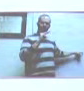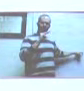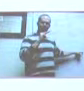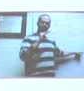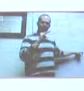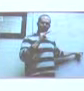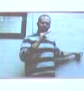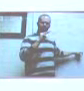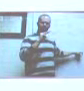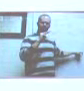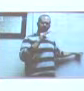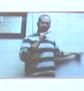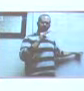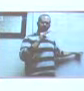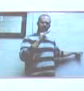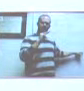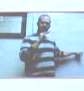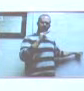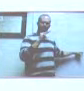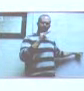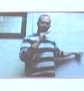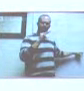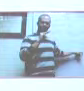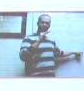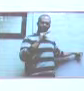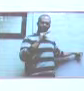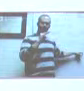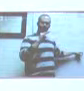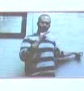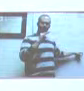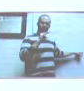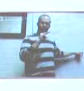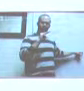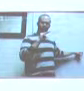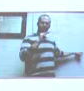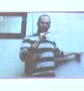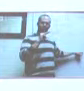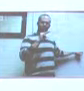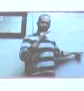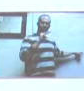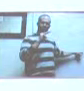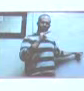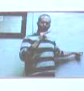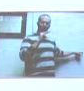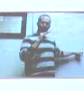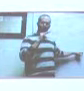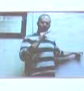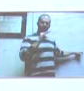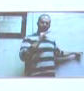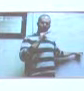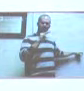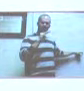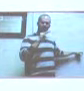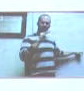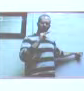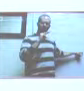to write. So I think it's just important to emphasize that while we're using new technology here with Google, old-fashioned technology still has